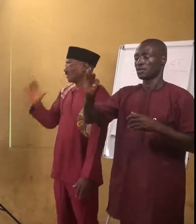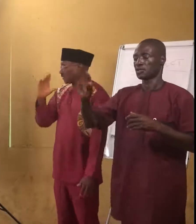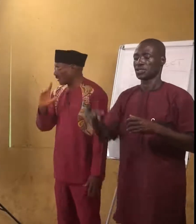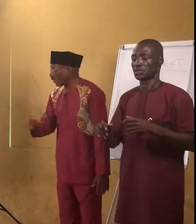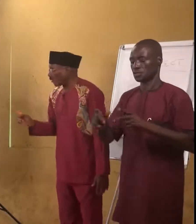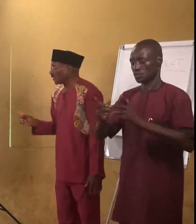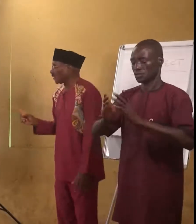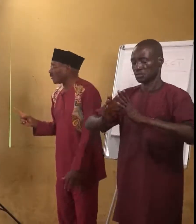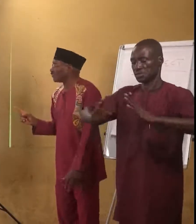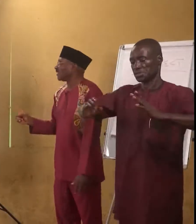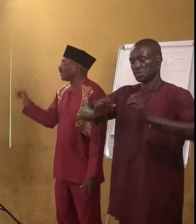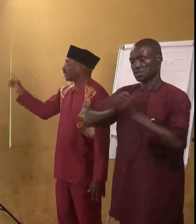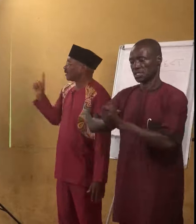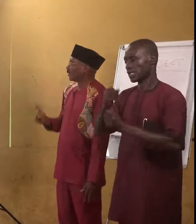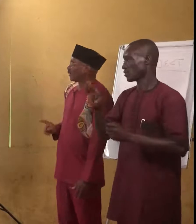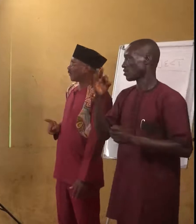the